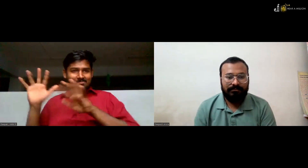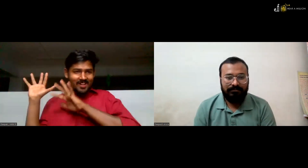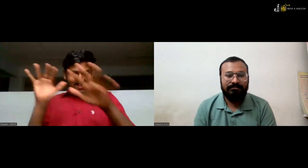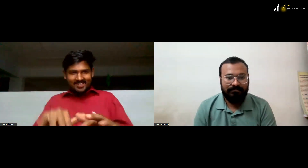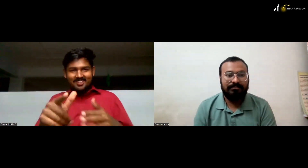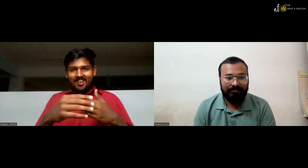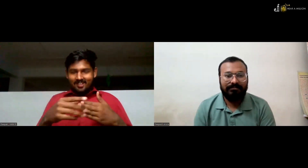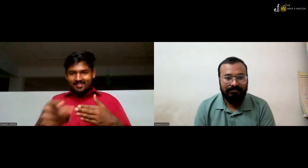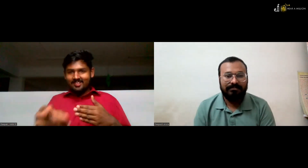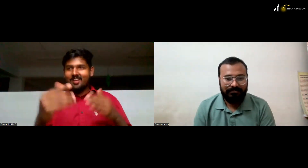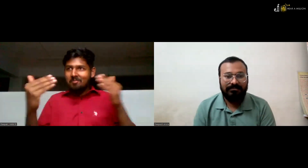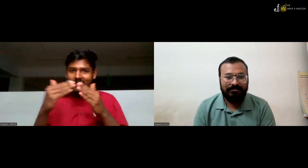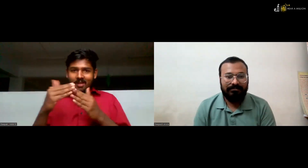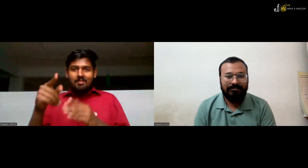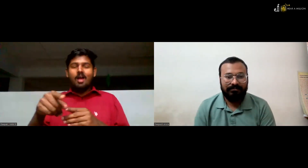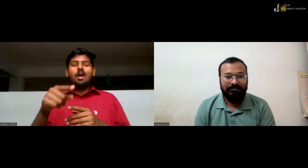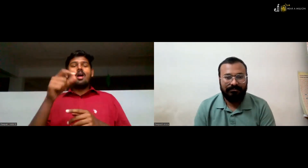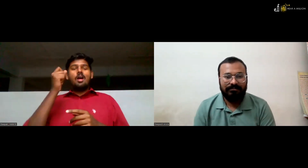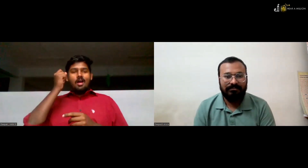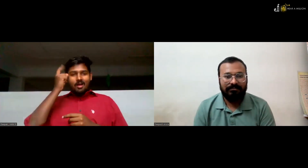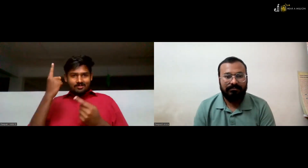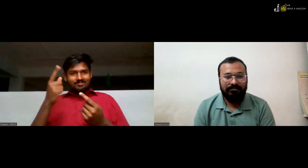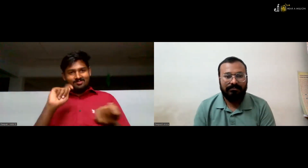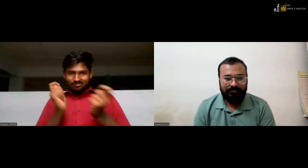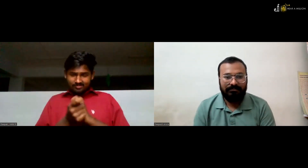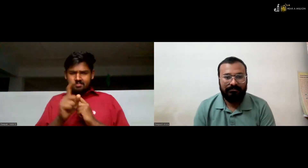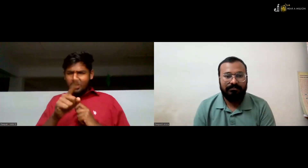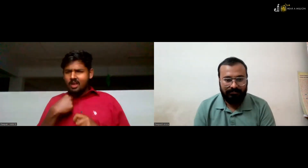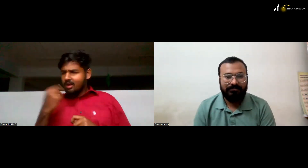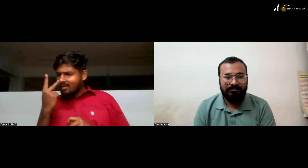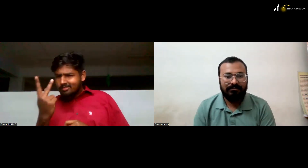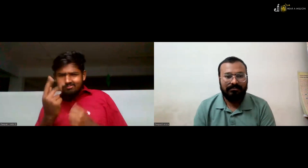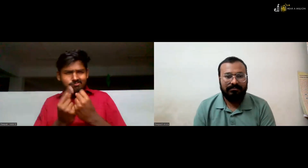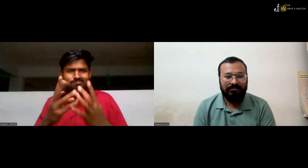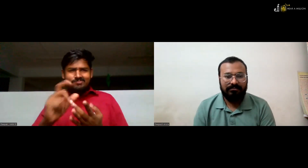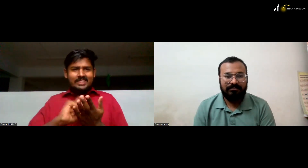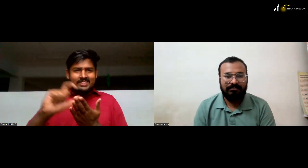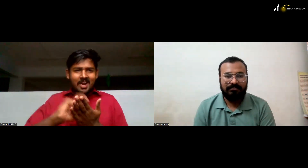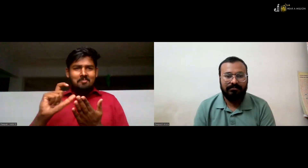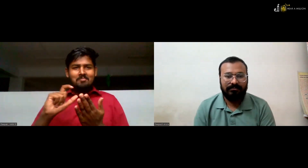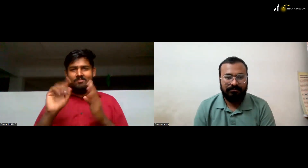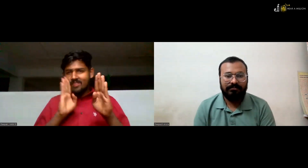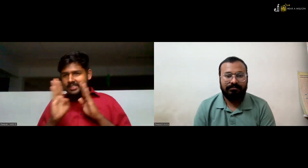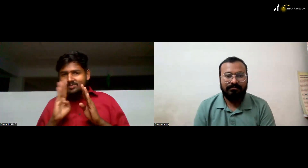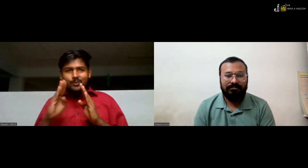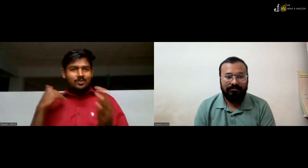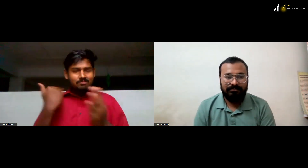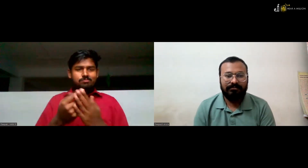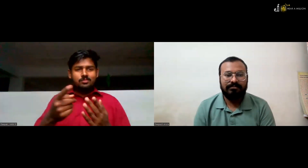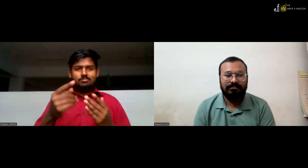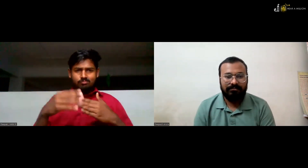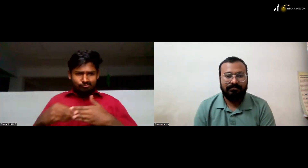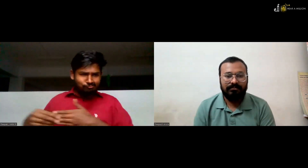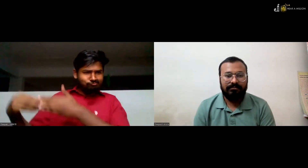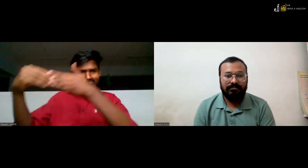I wanted to ask that in Europe, like when you meet some people, so this is what you can see the